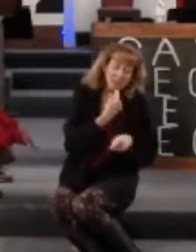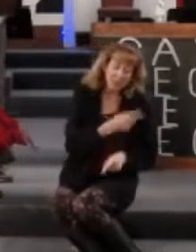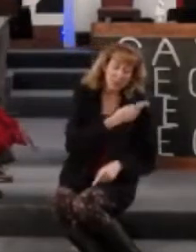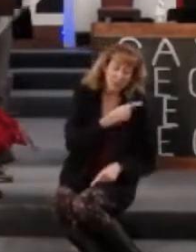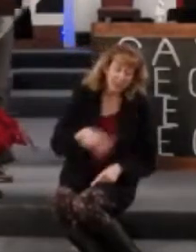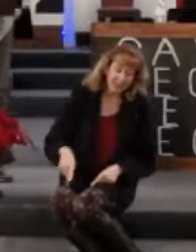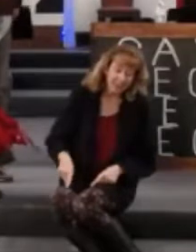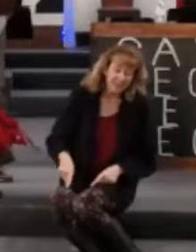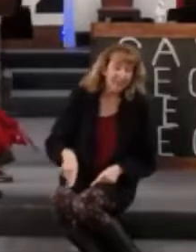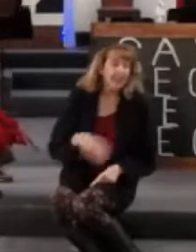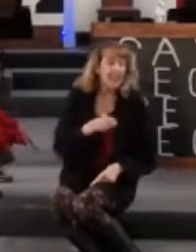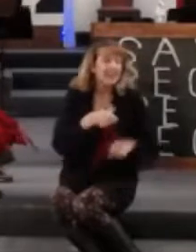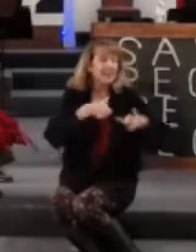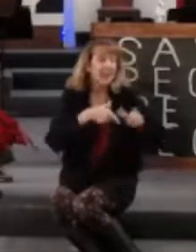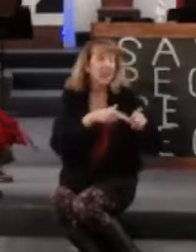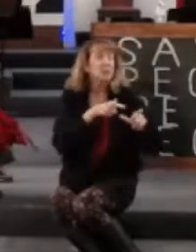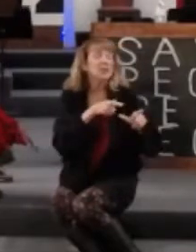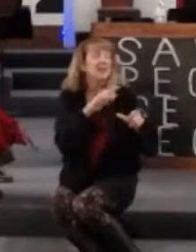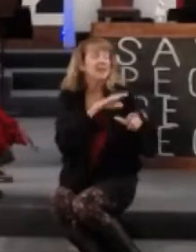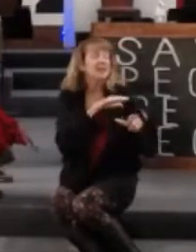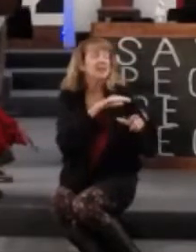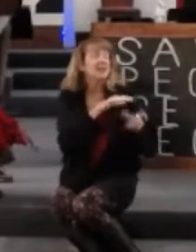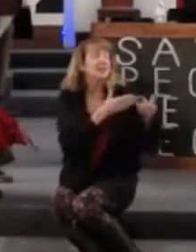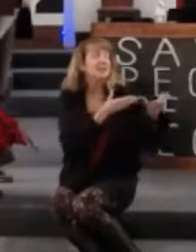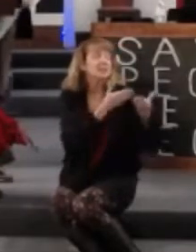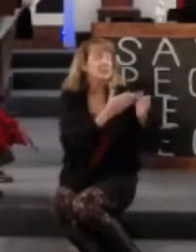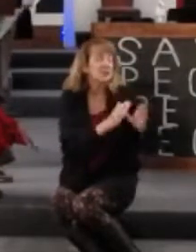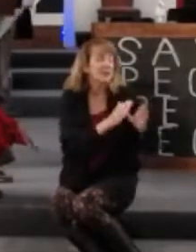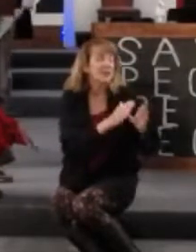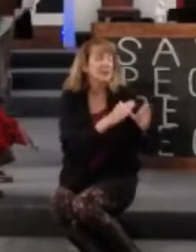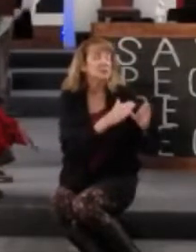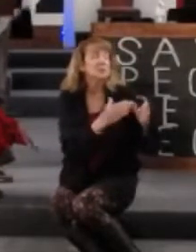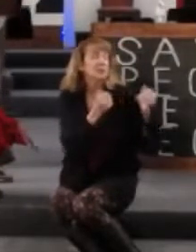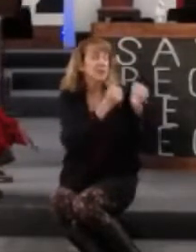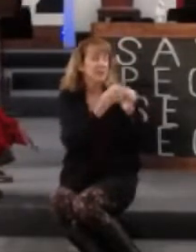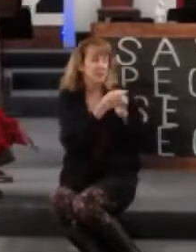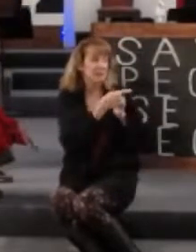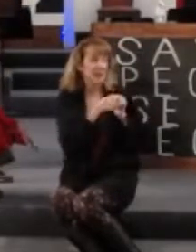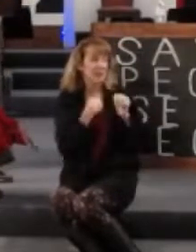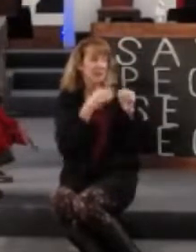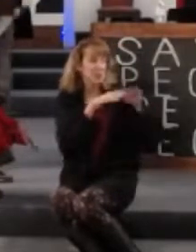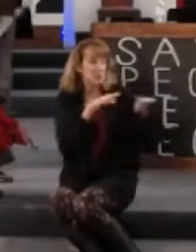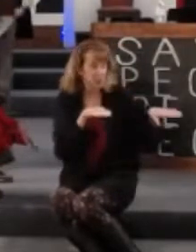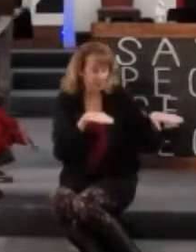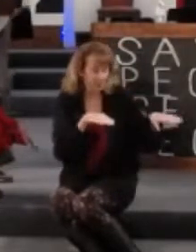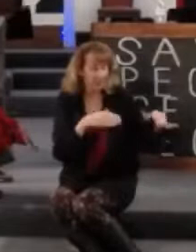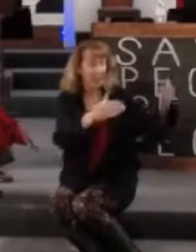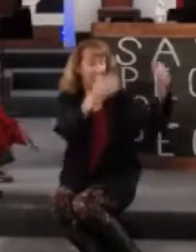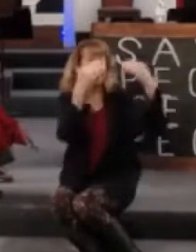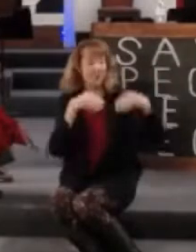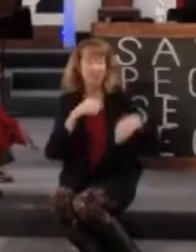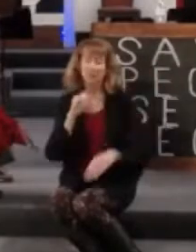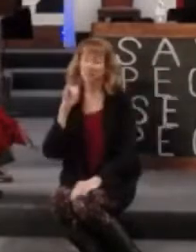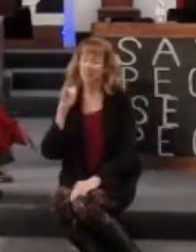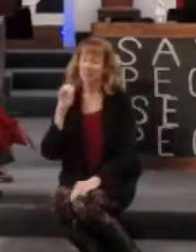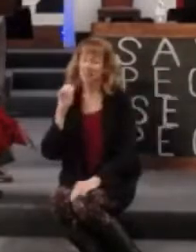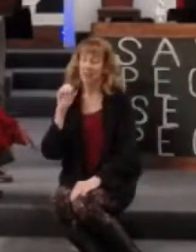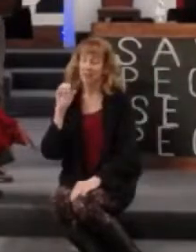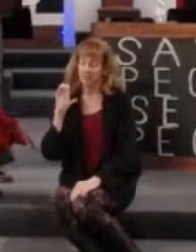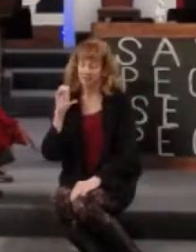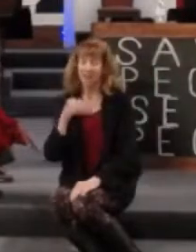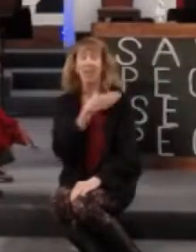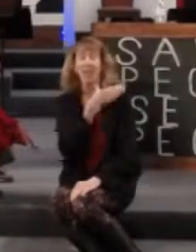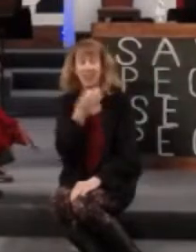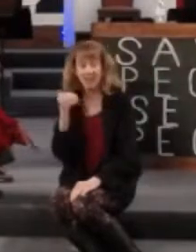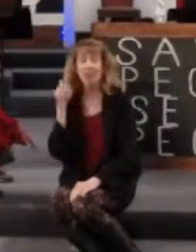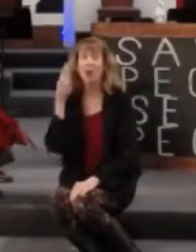her maidservant so that he could have kids. Then there was Isaac and Rebekah, and each of them had their